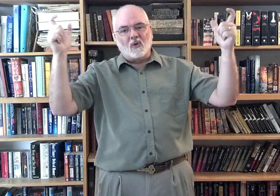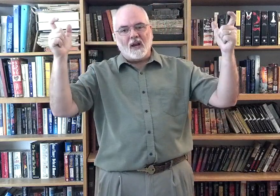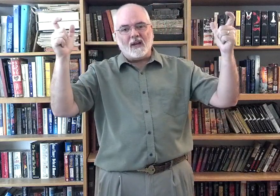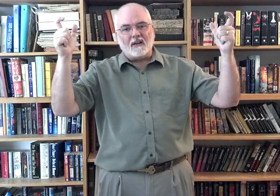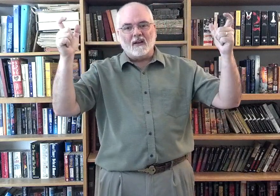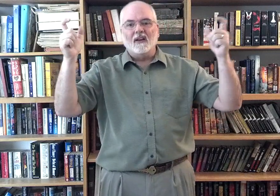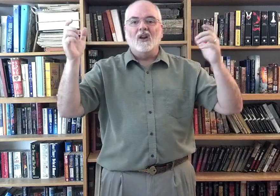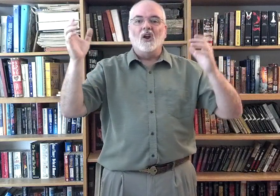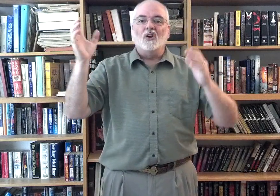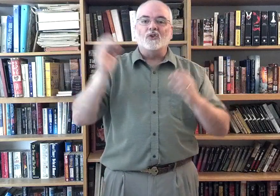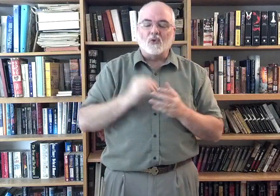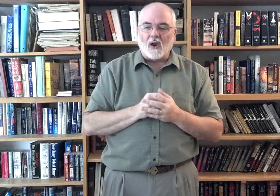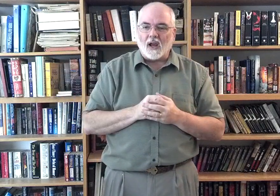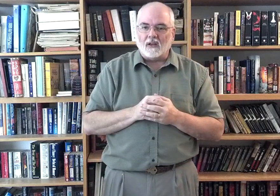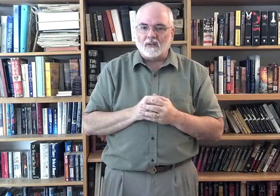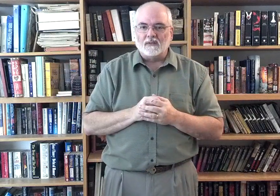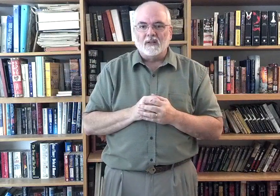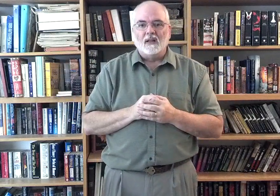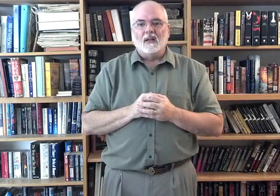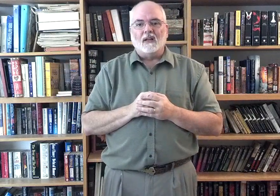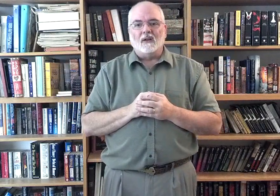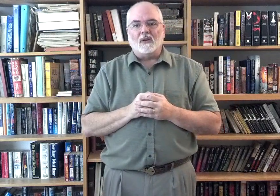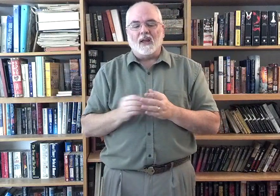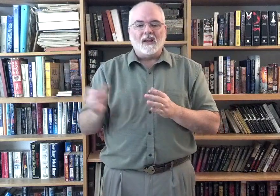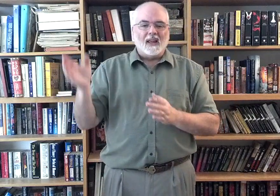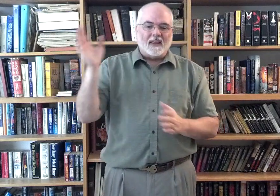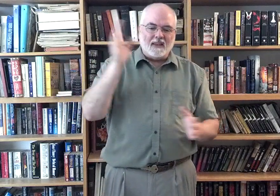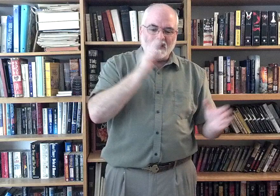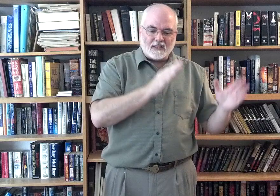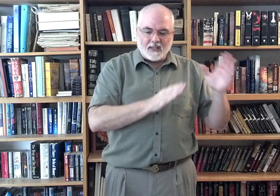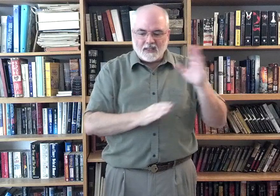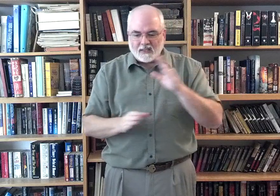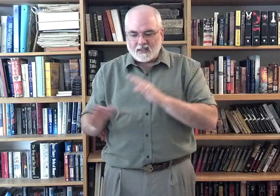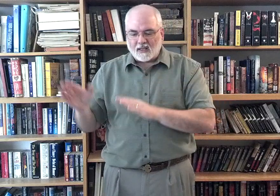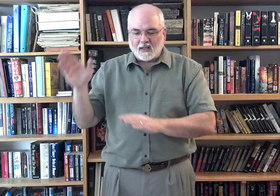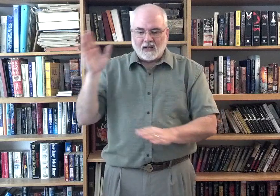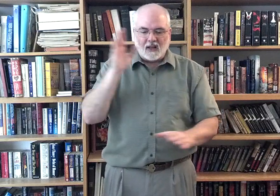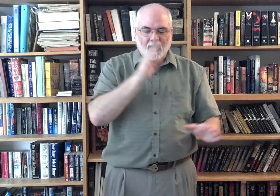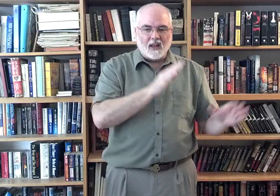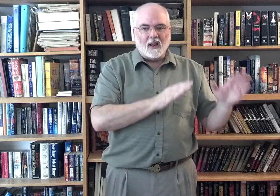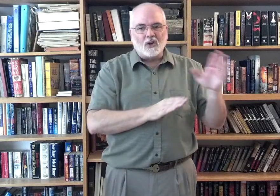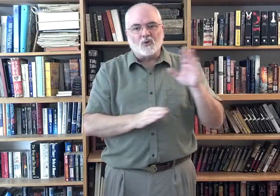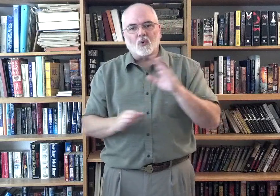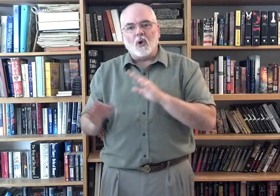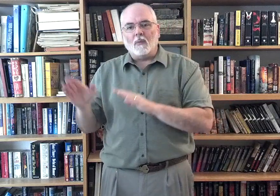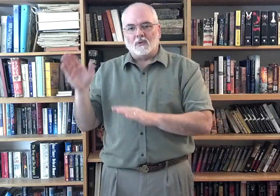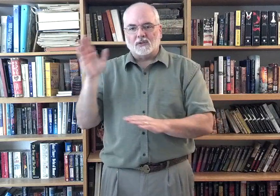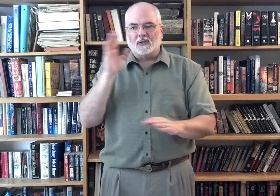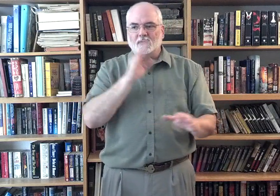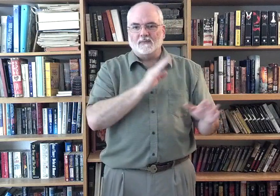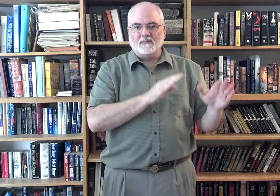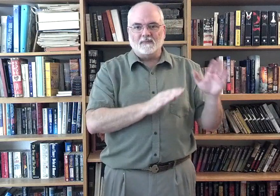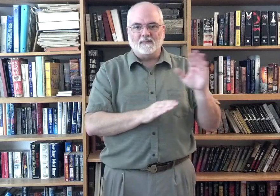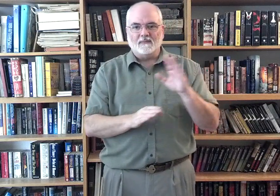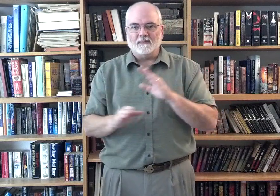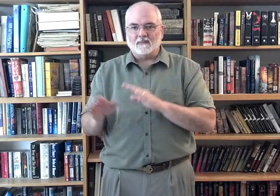great trial. Okay, this is troubles.